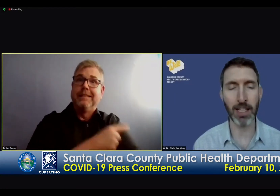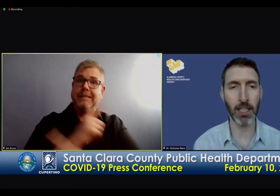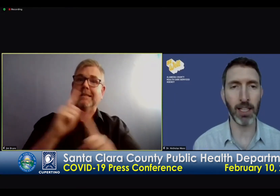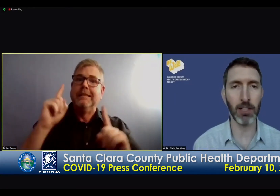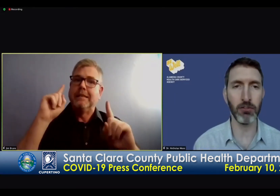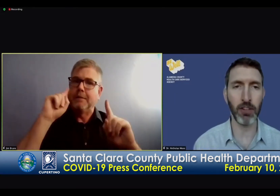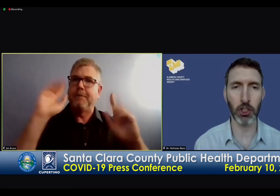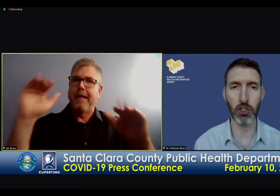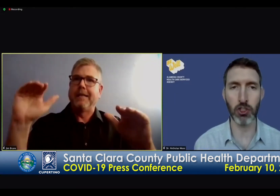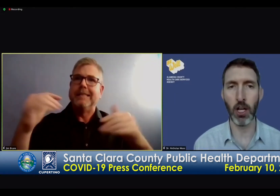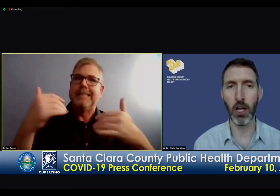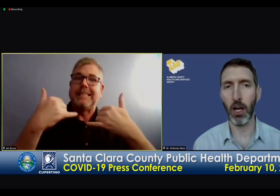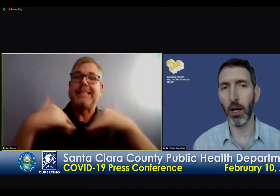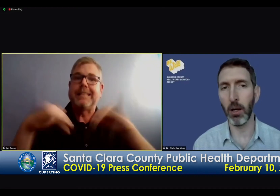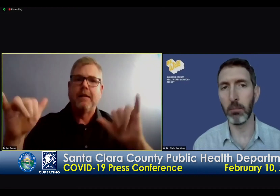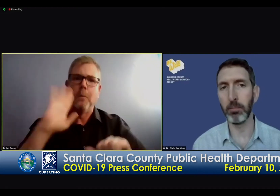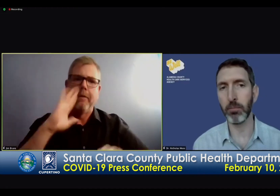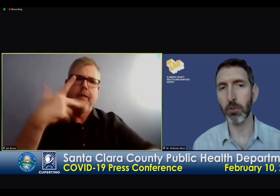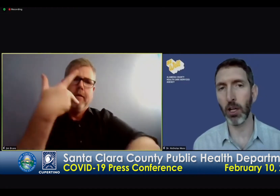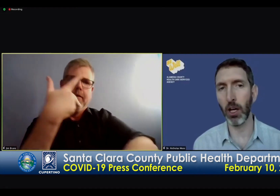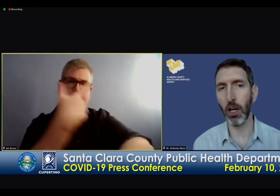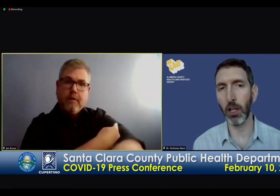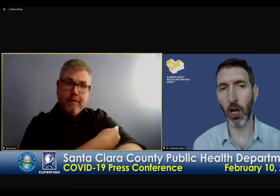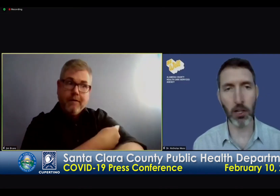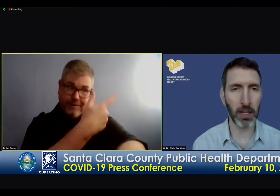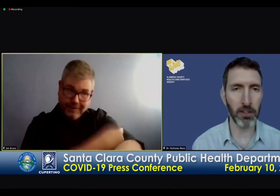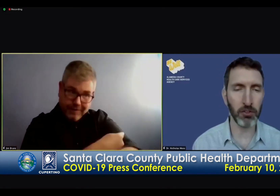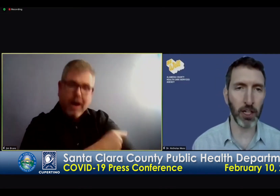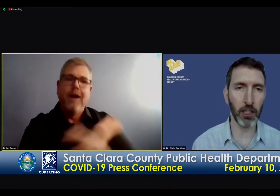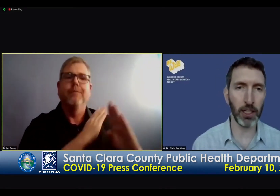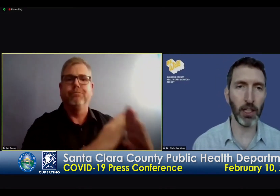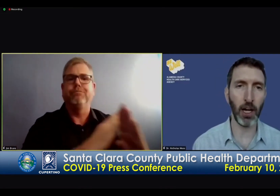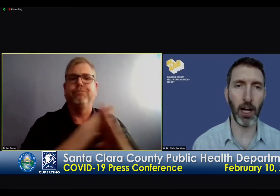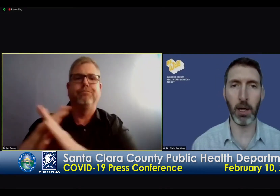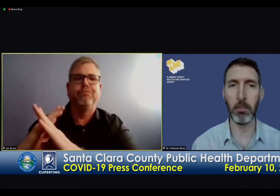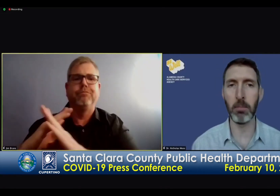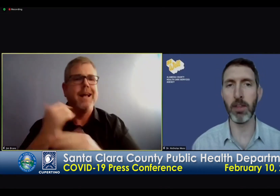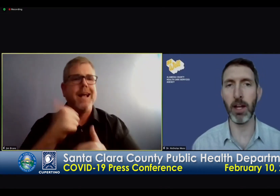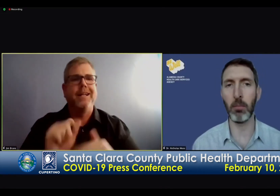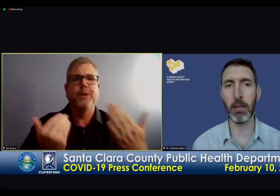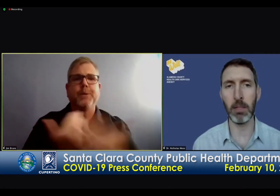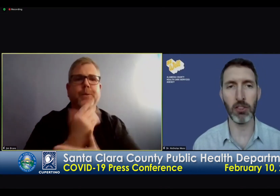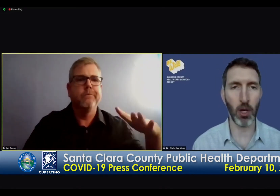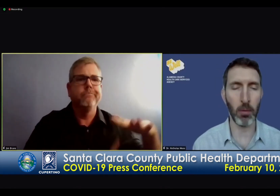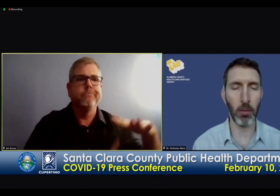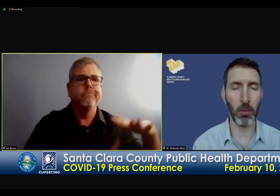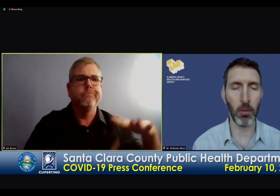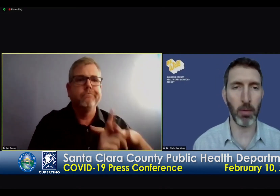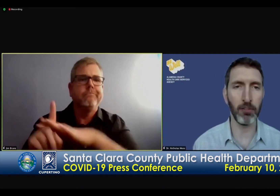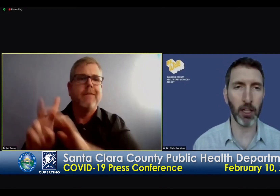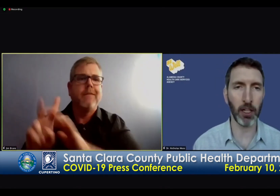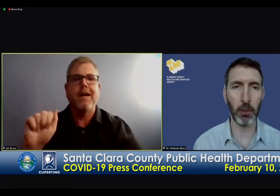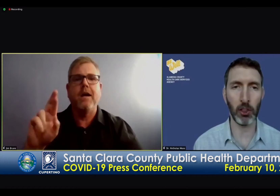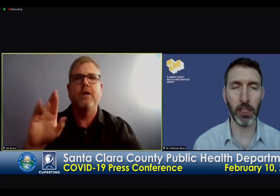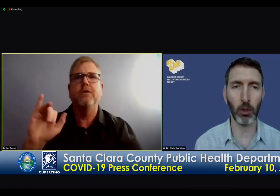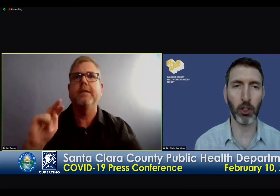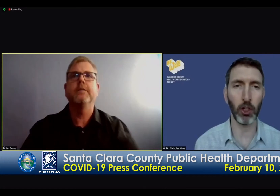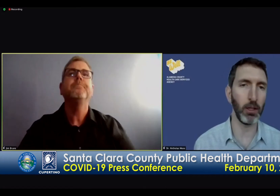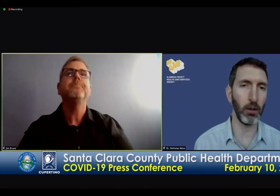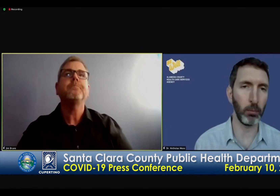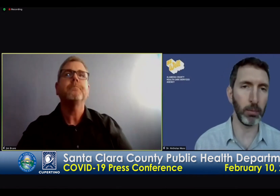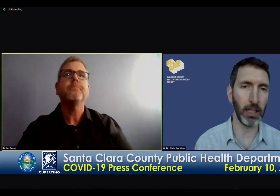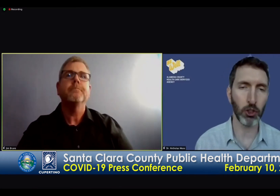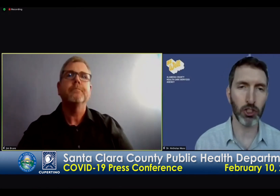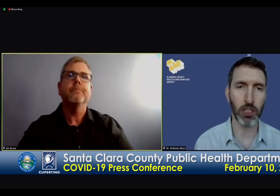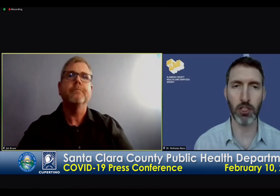protect against infections caused by this variant. There may be some variability.